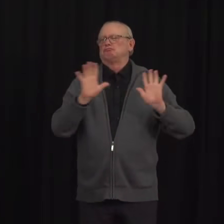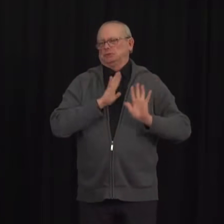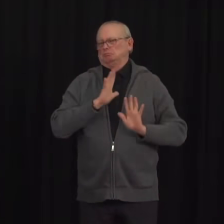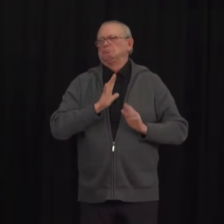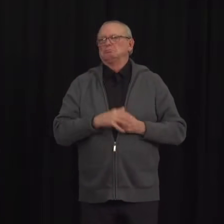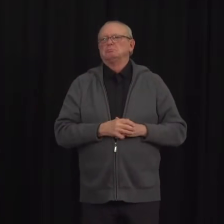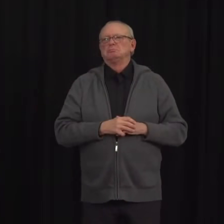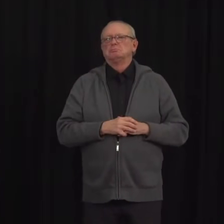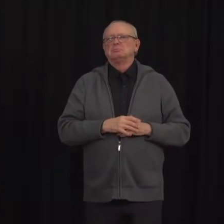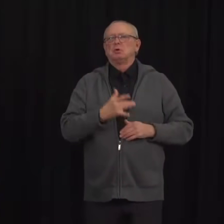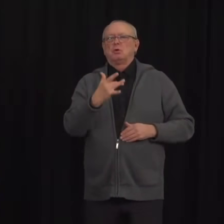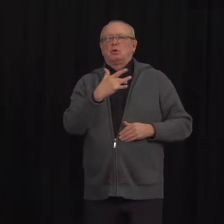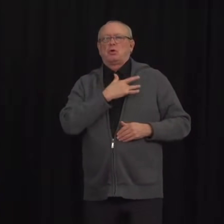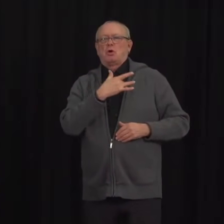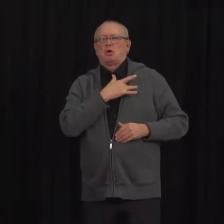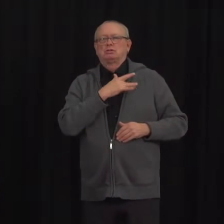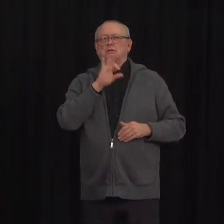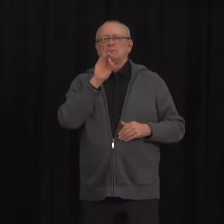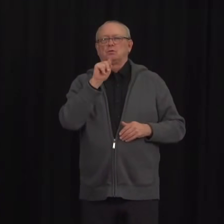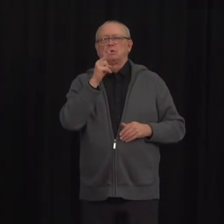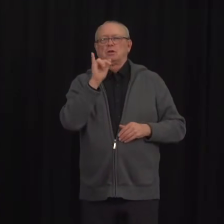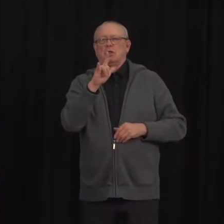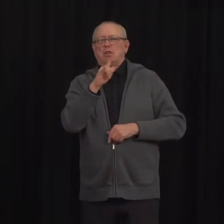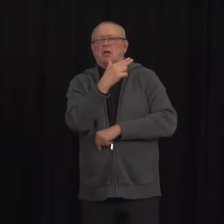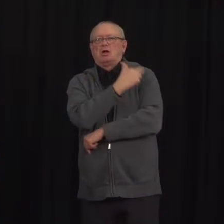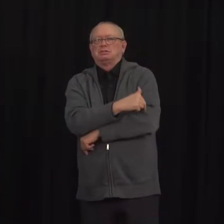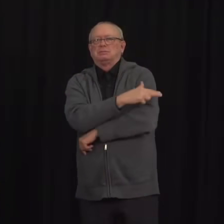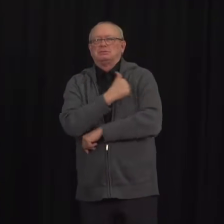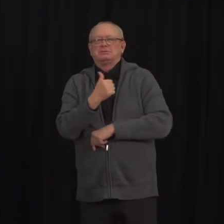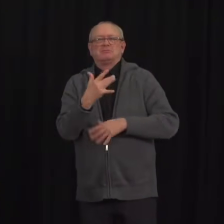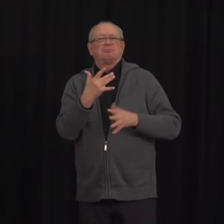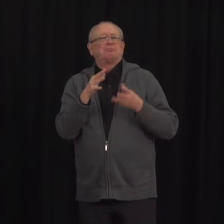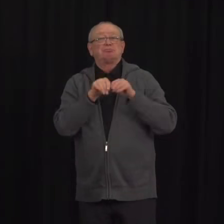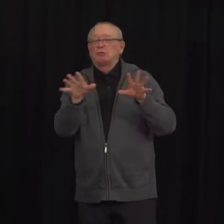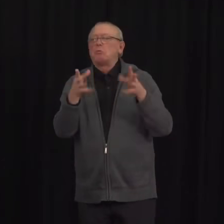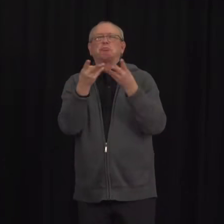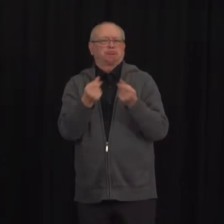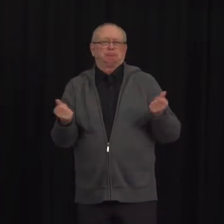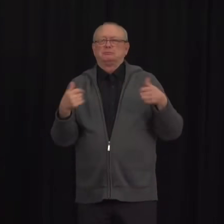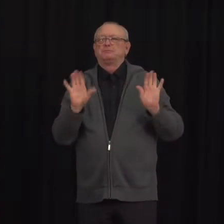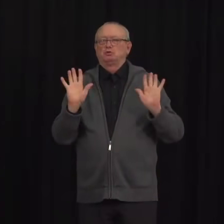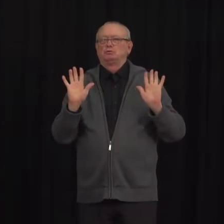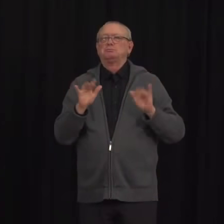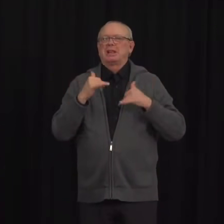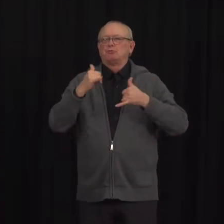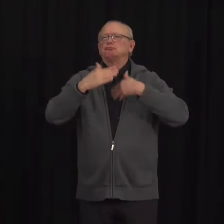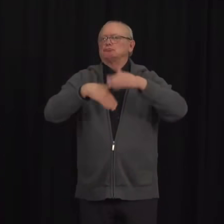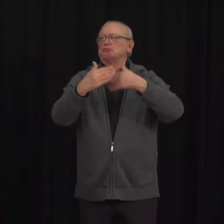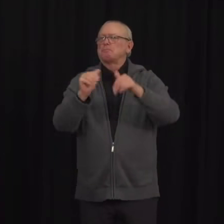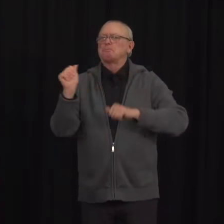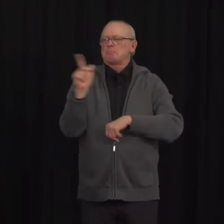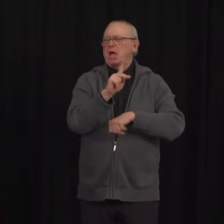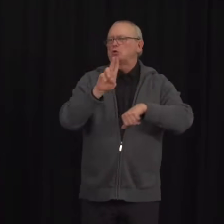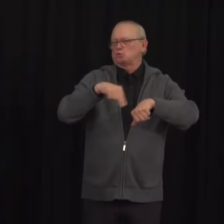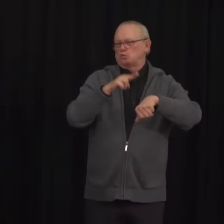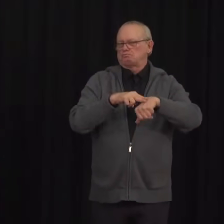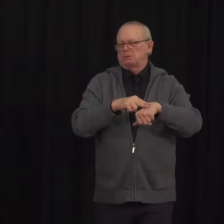cardiac unit at Foothills Medical Centre has also ended, with operations on this unit returning to normal.